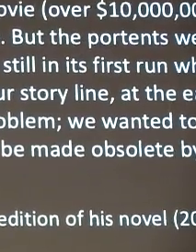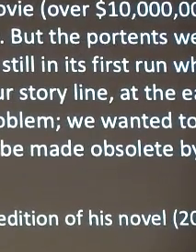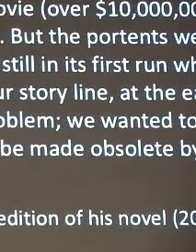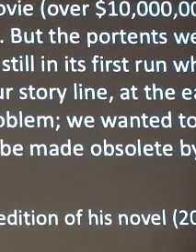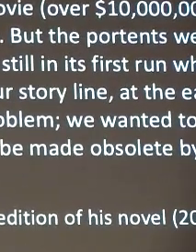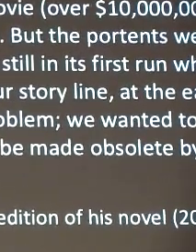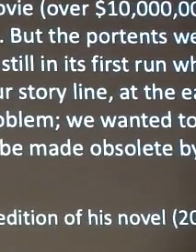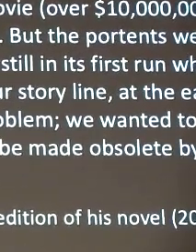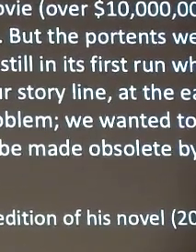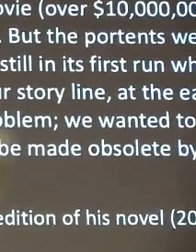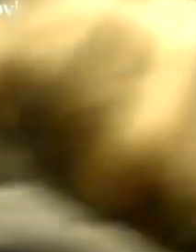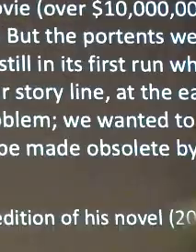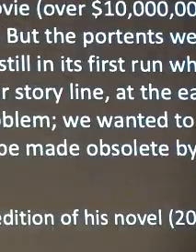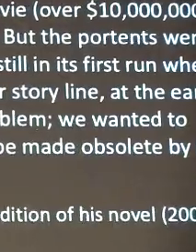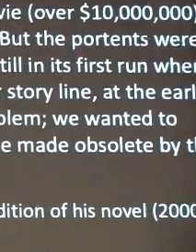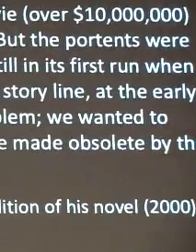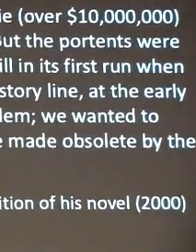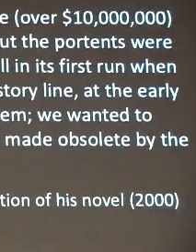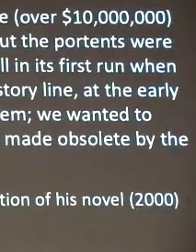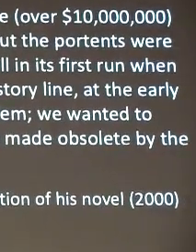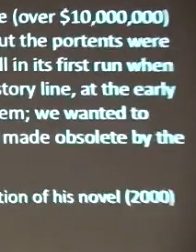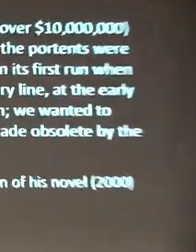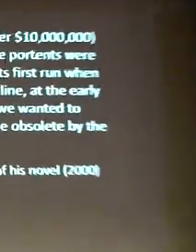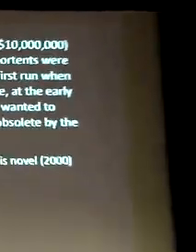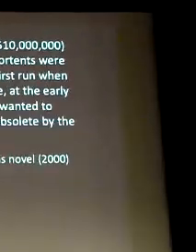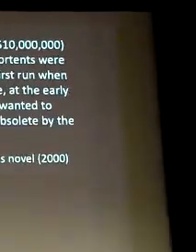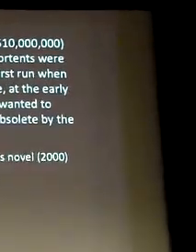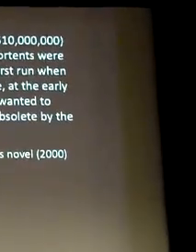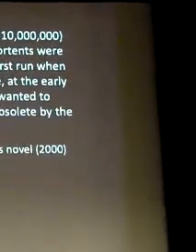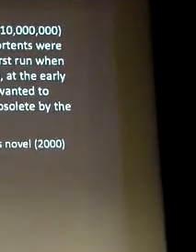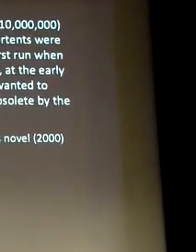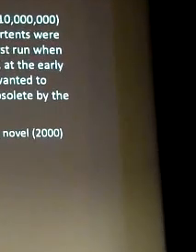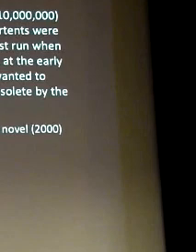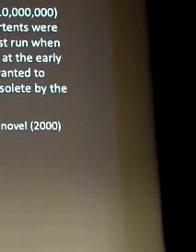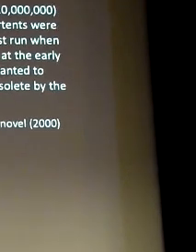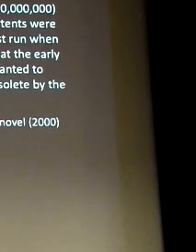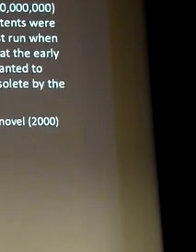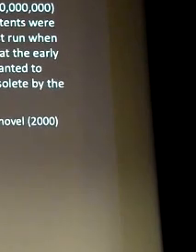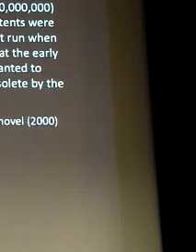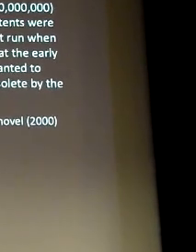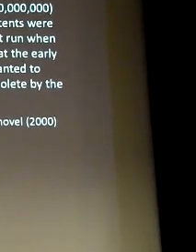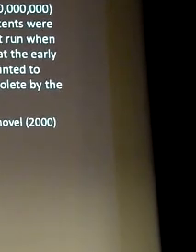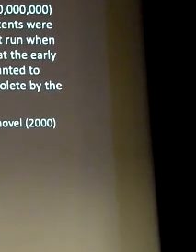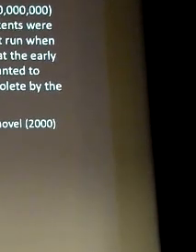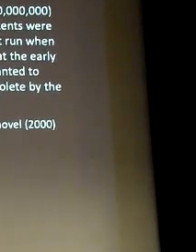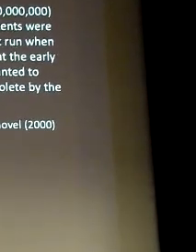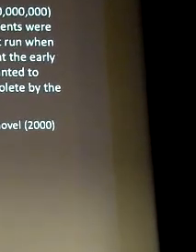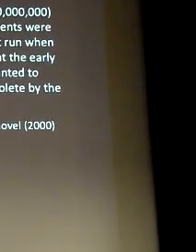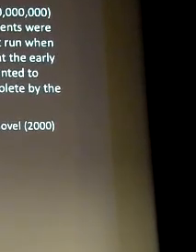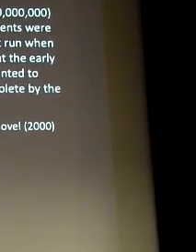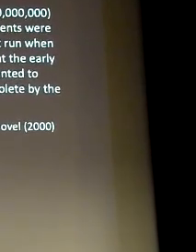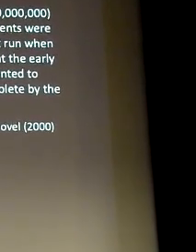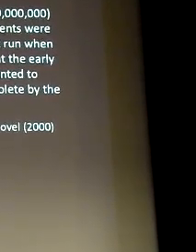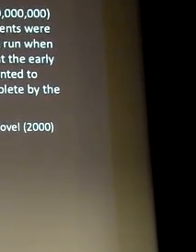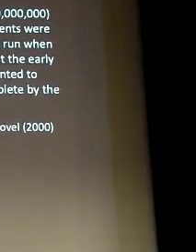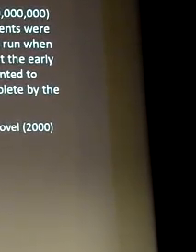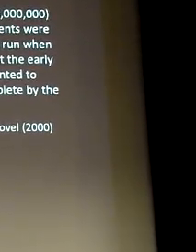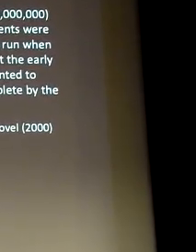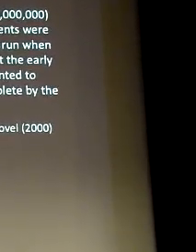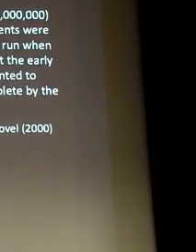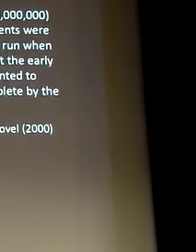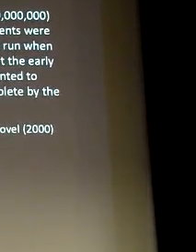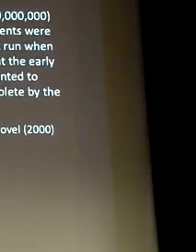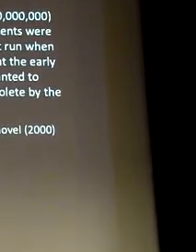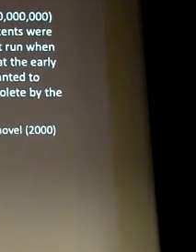The audience, by and large, did not like it. A third of the audience actually left the theater.